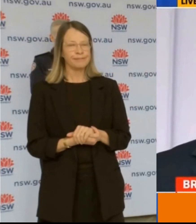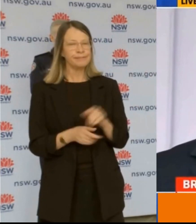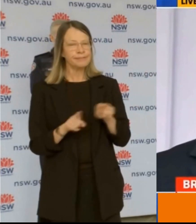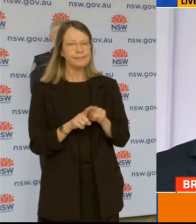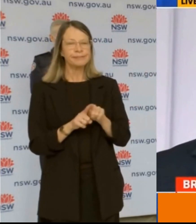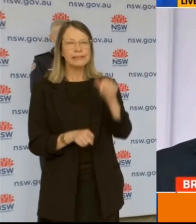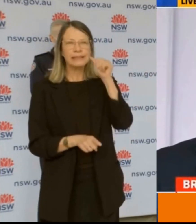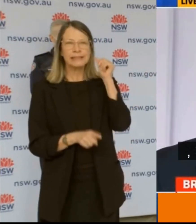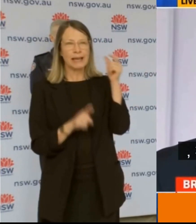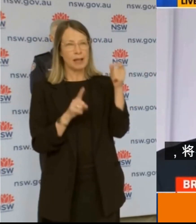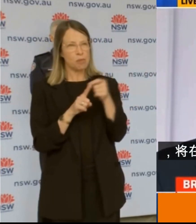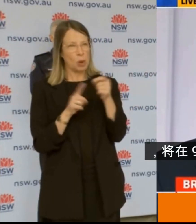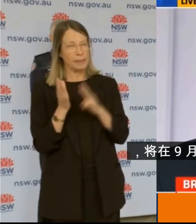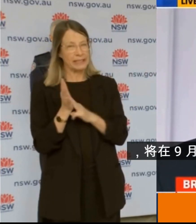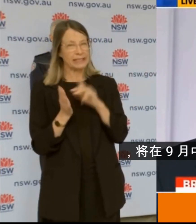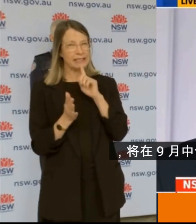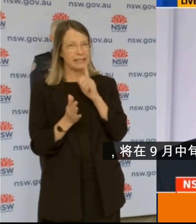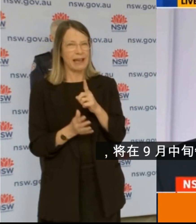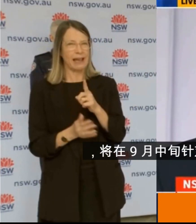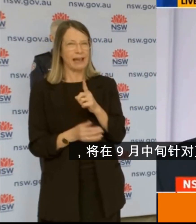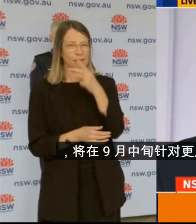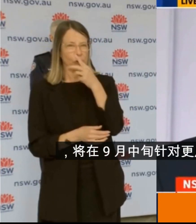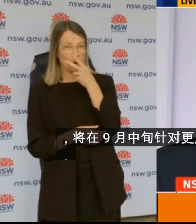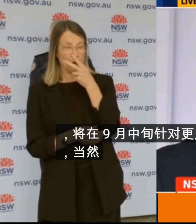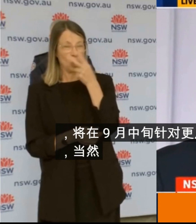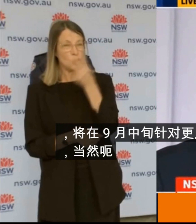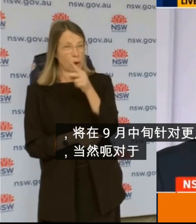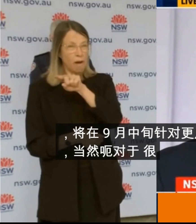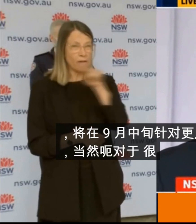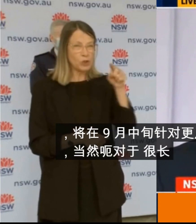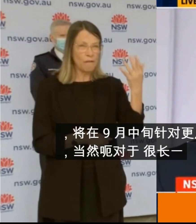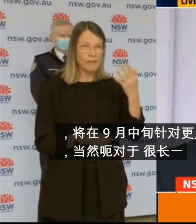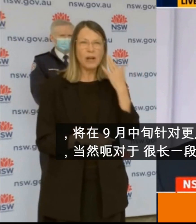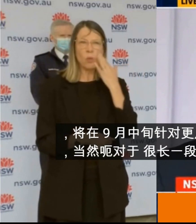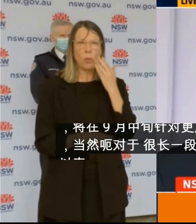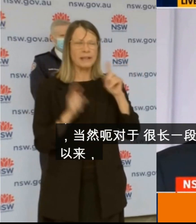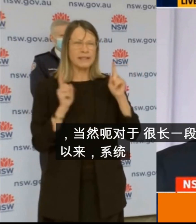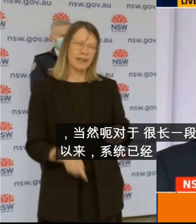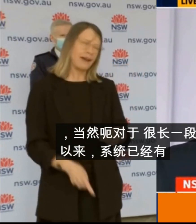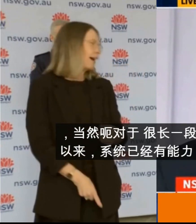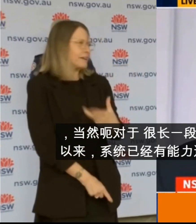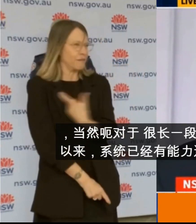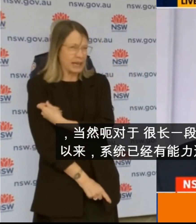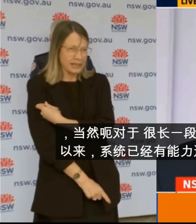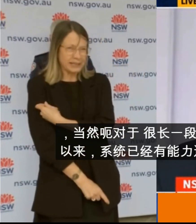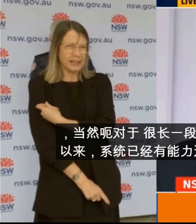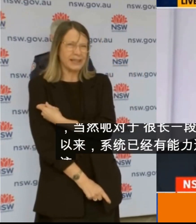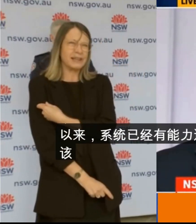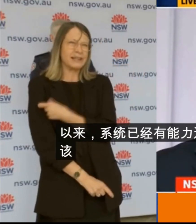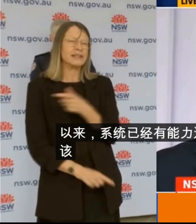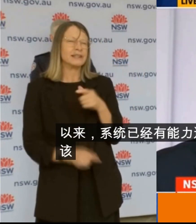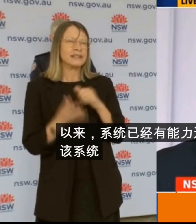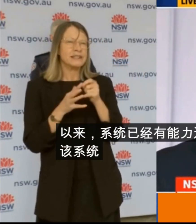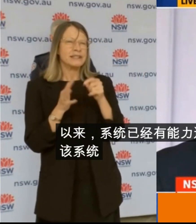12 to 15-year-olds, that will occur mid-September. But of course, for quite some time, there has been the capacity through